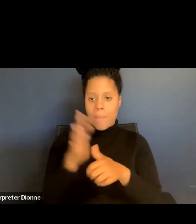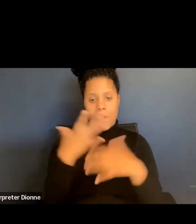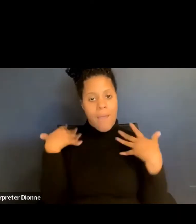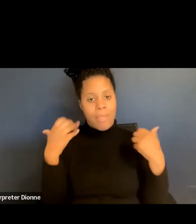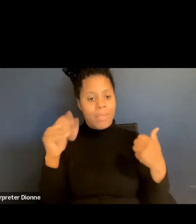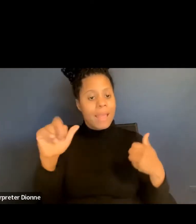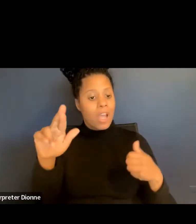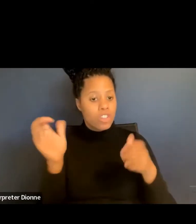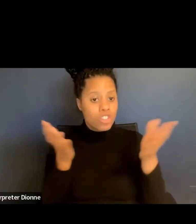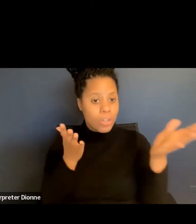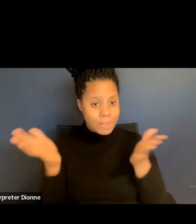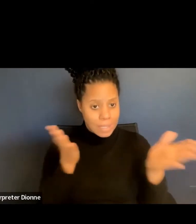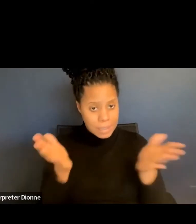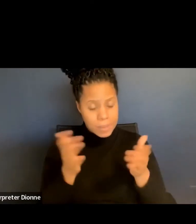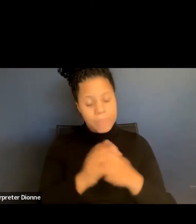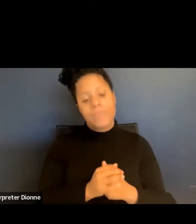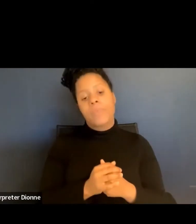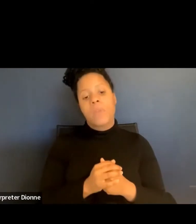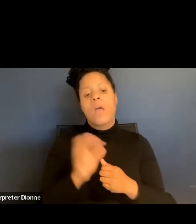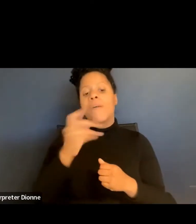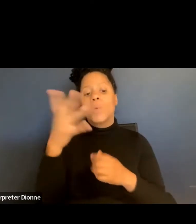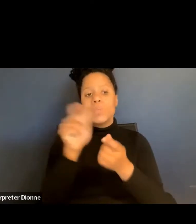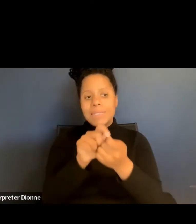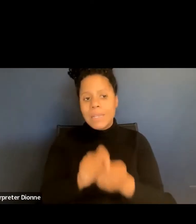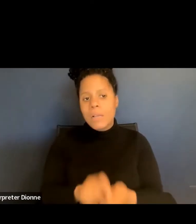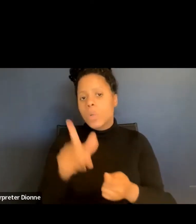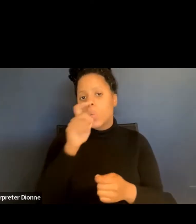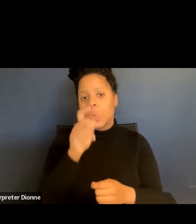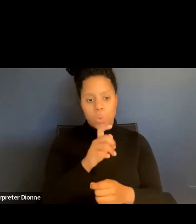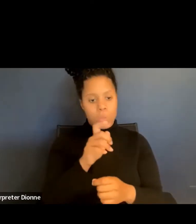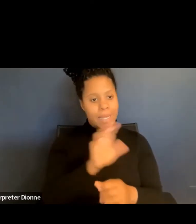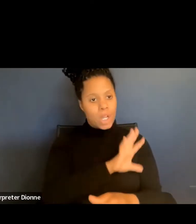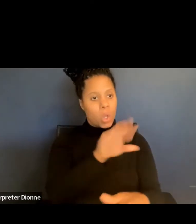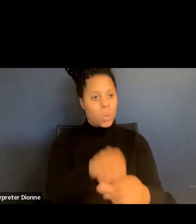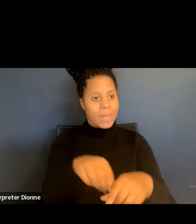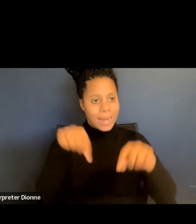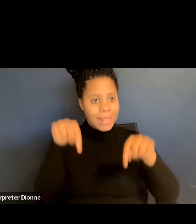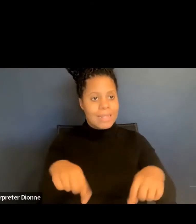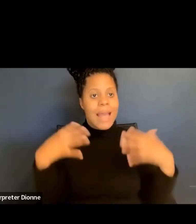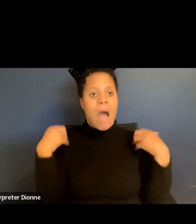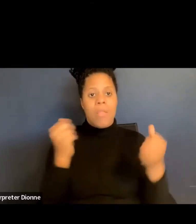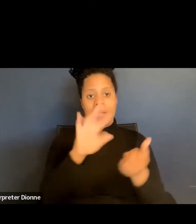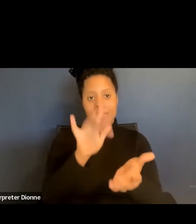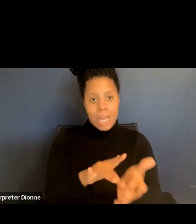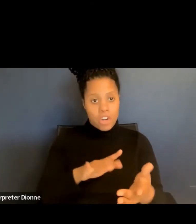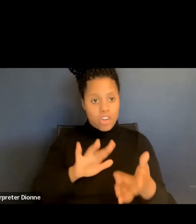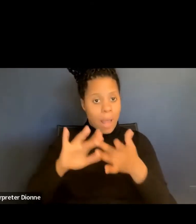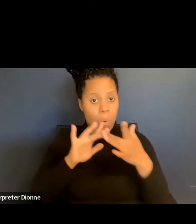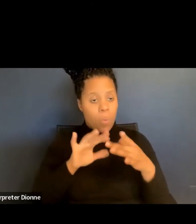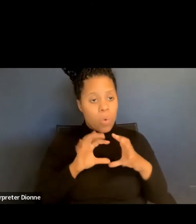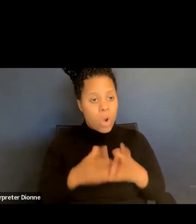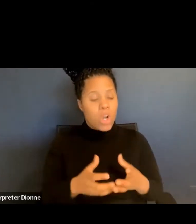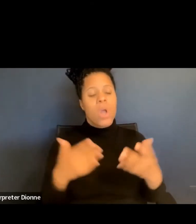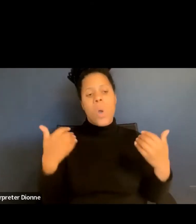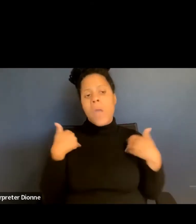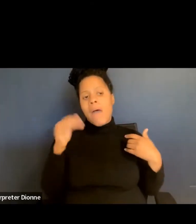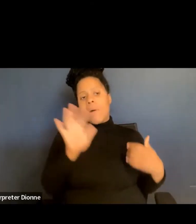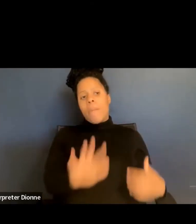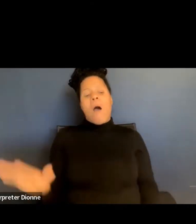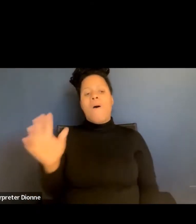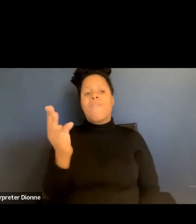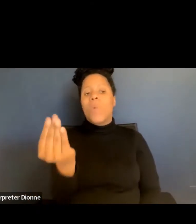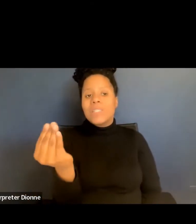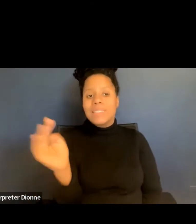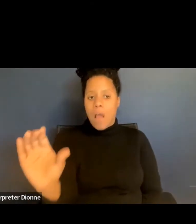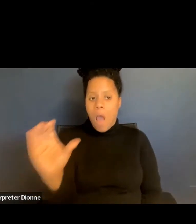A few details of who is included in this health center network. There are nearly 1,400 health centers